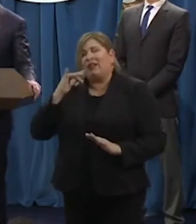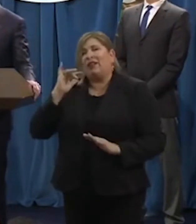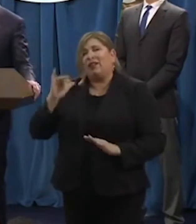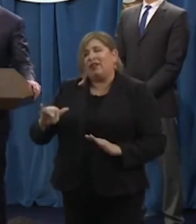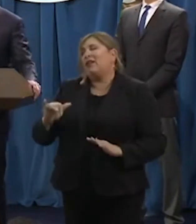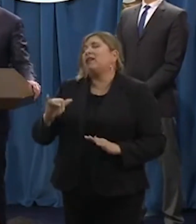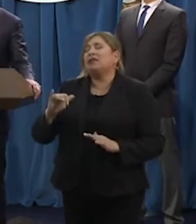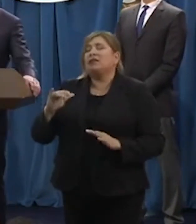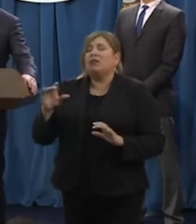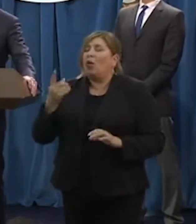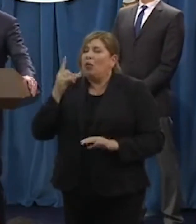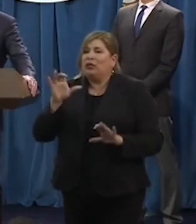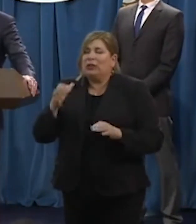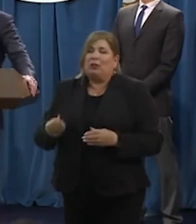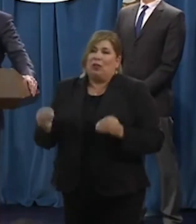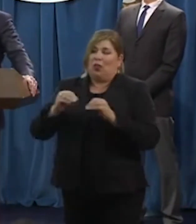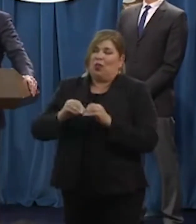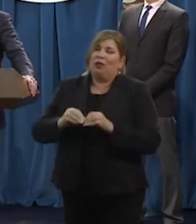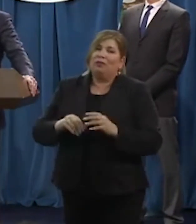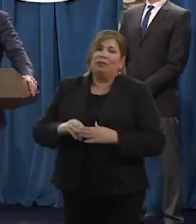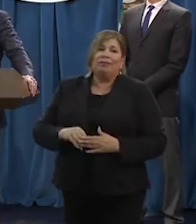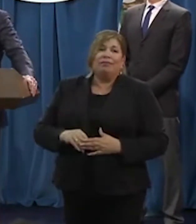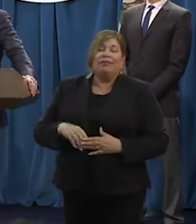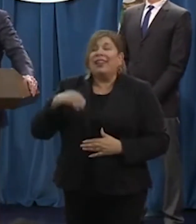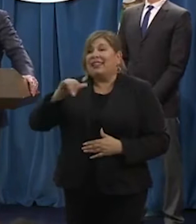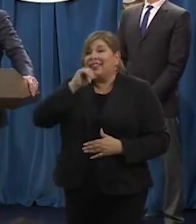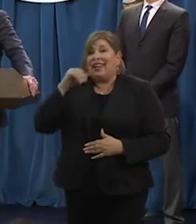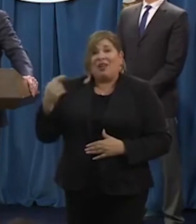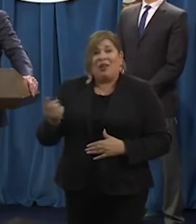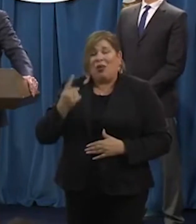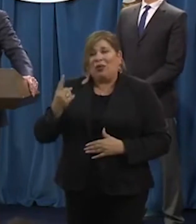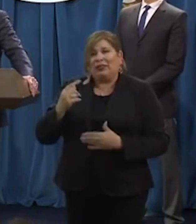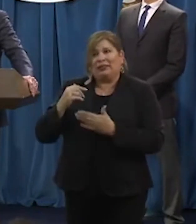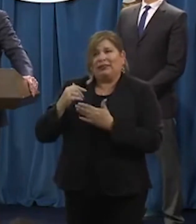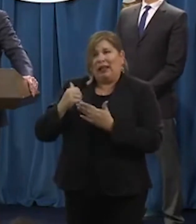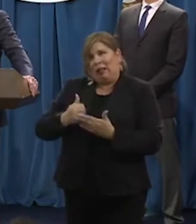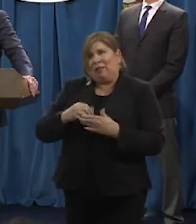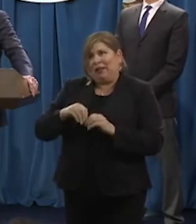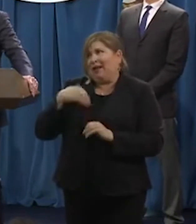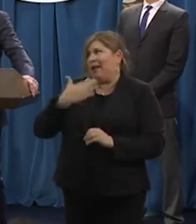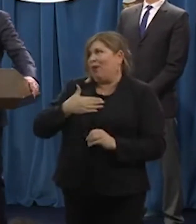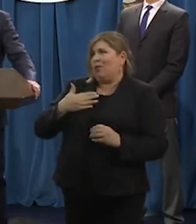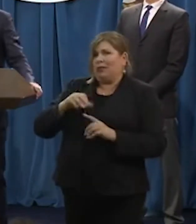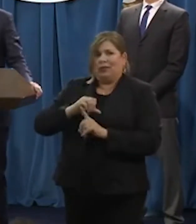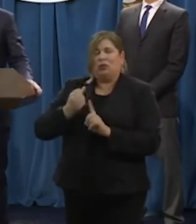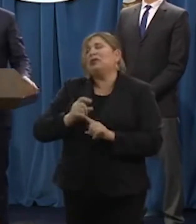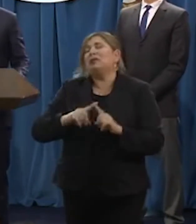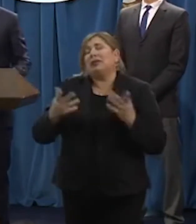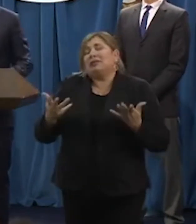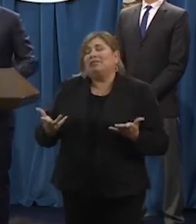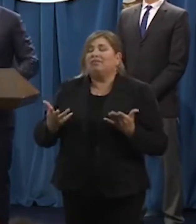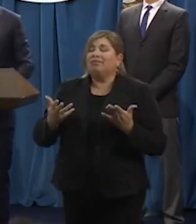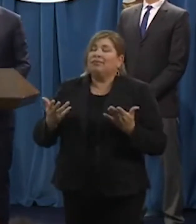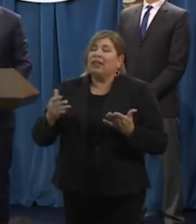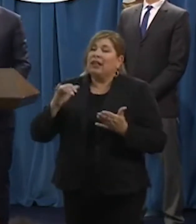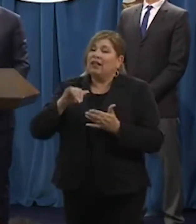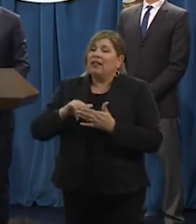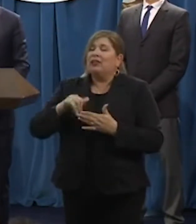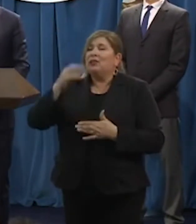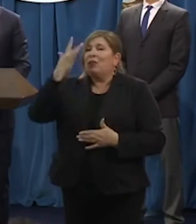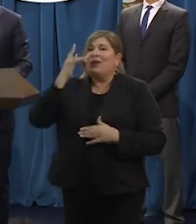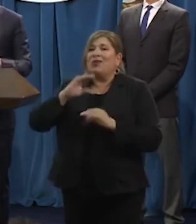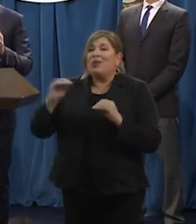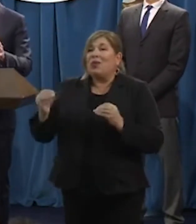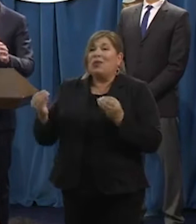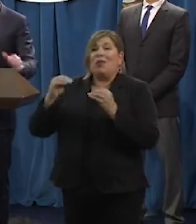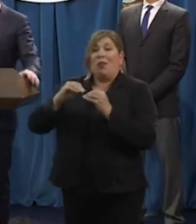our logistics, to be candid with you, but it is what it is, and that's why there are no additional flights into